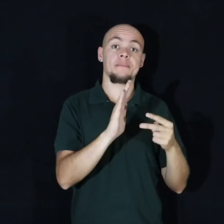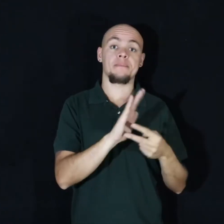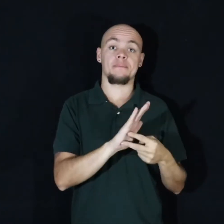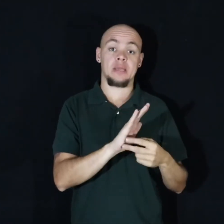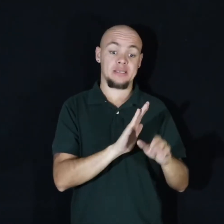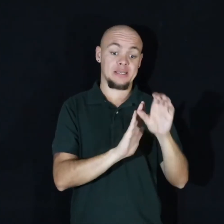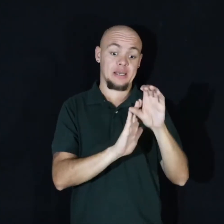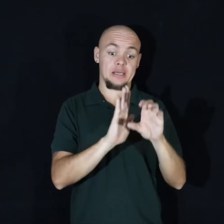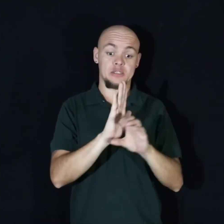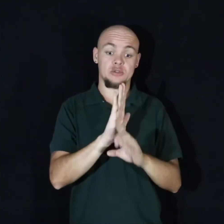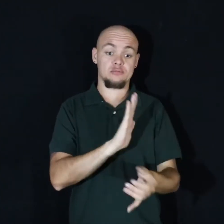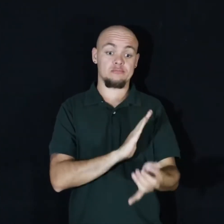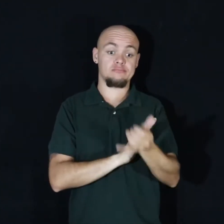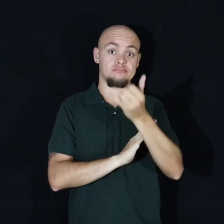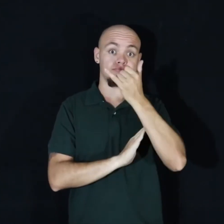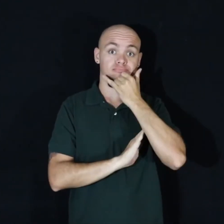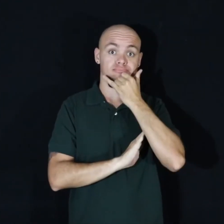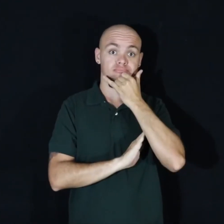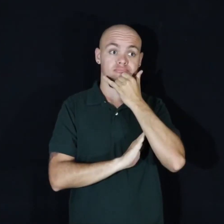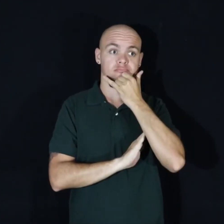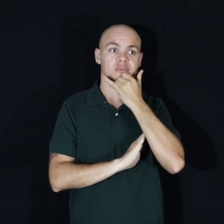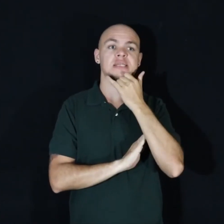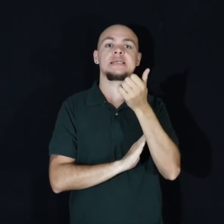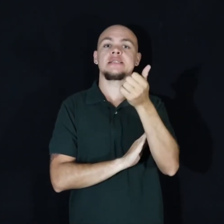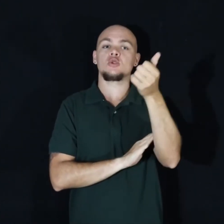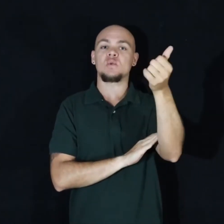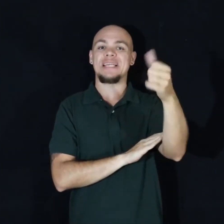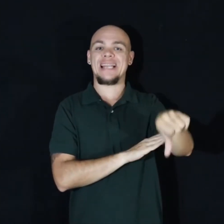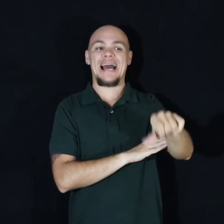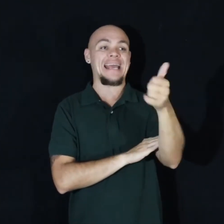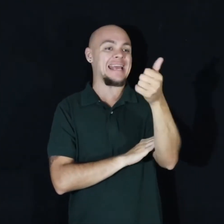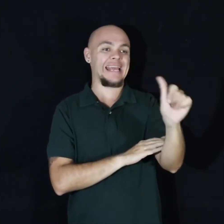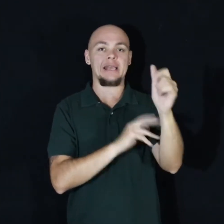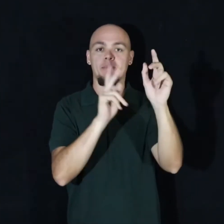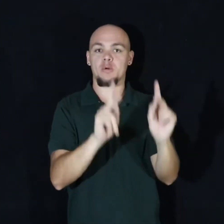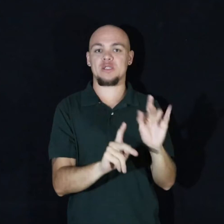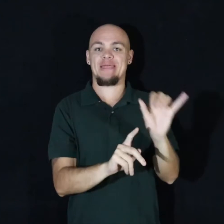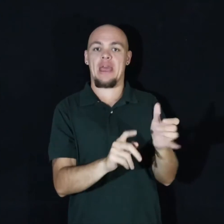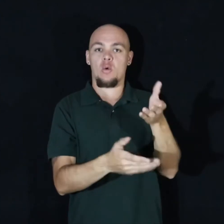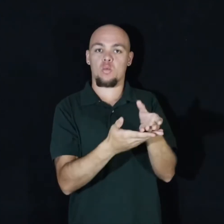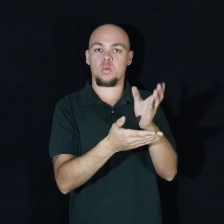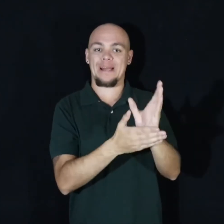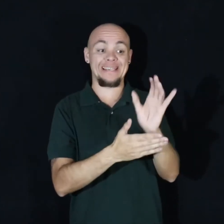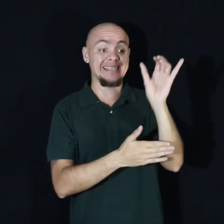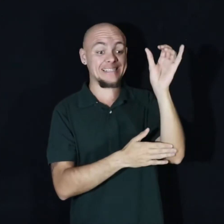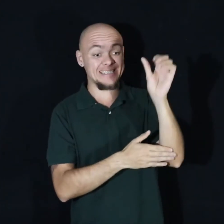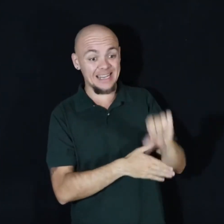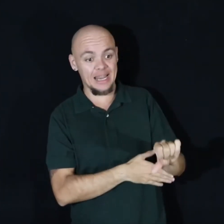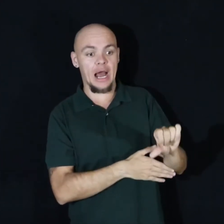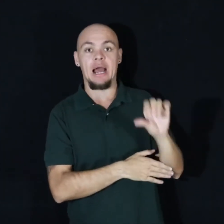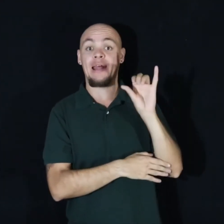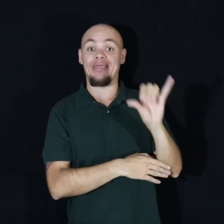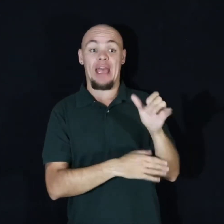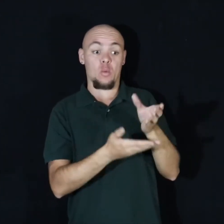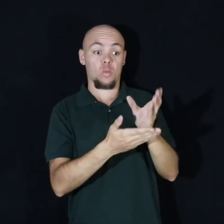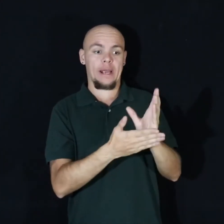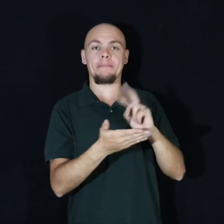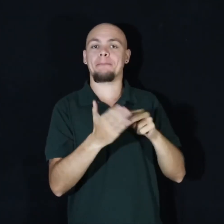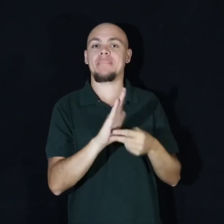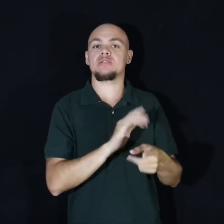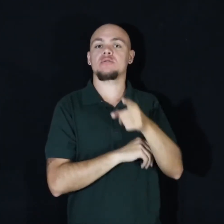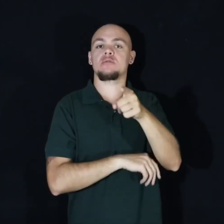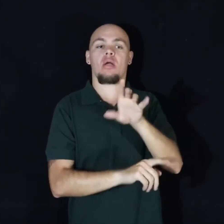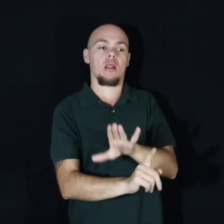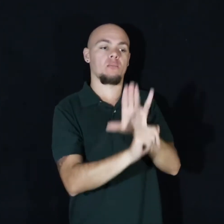right, it is wrong constitutionally, legally, to deny anybody that right. And to deny them that